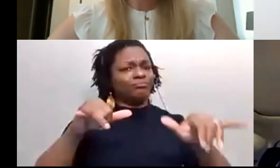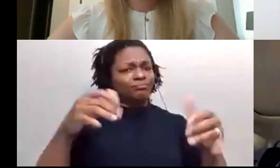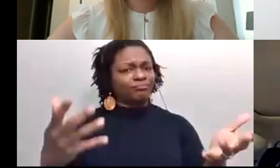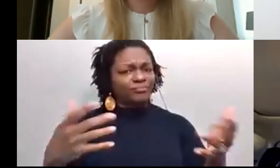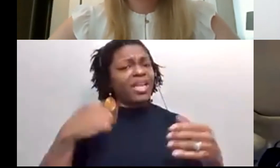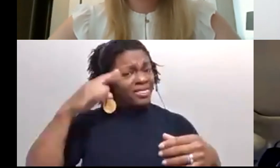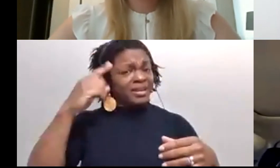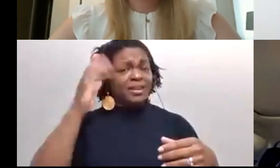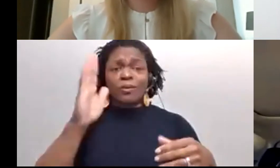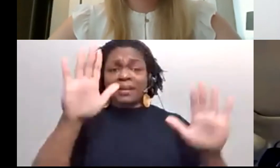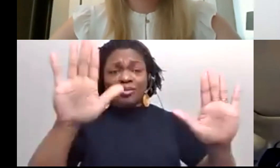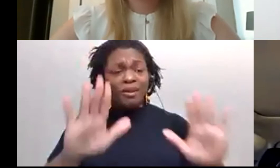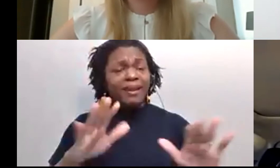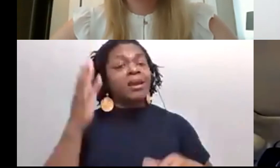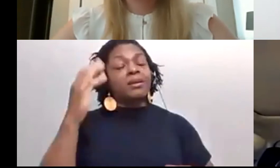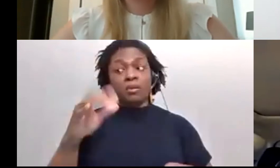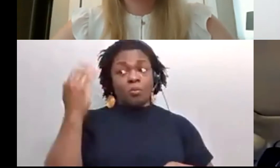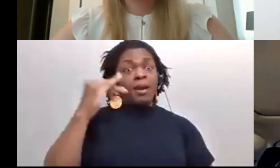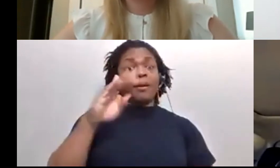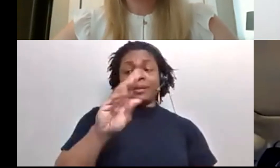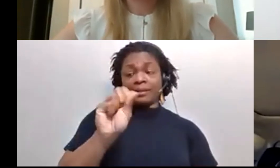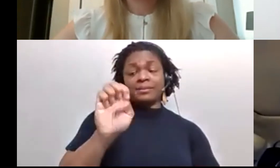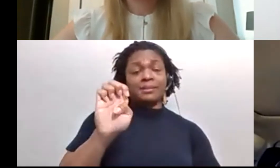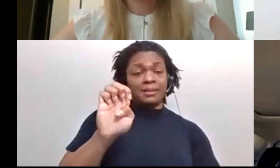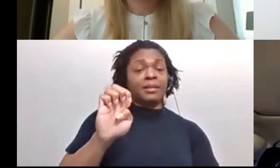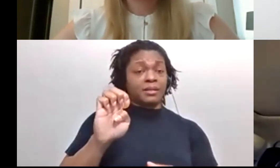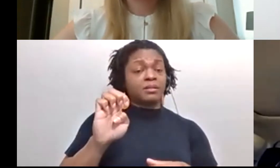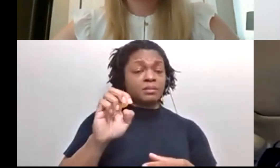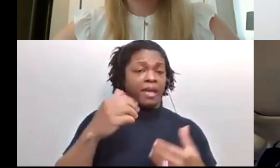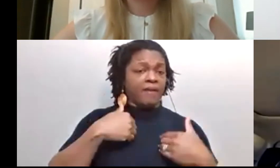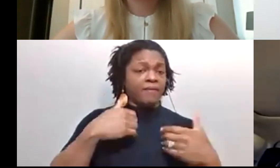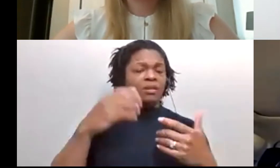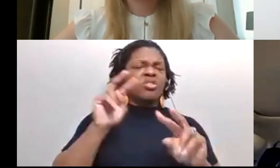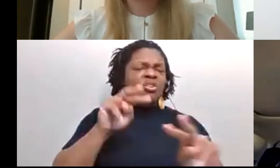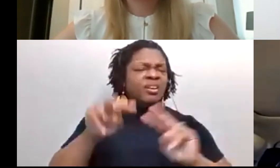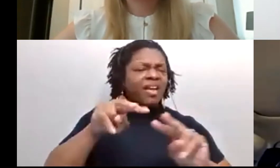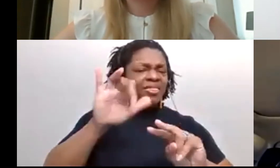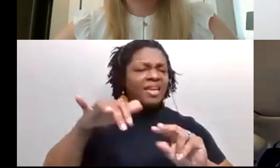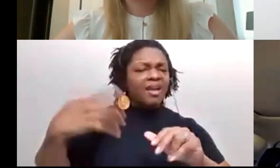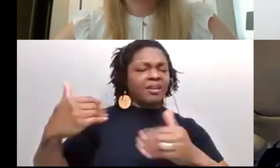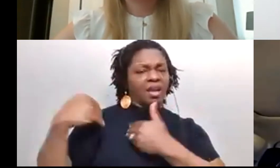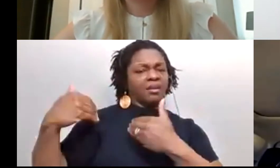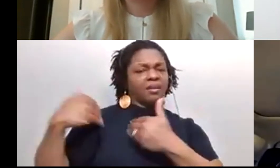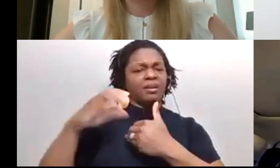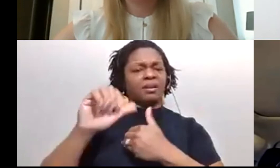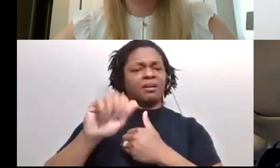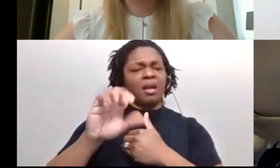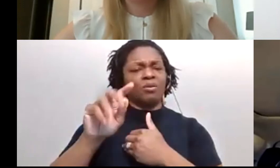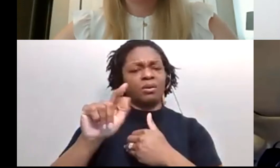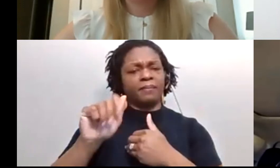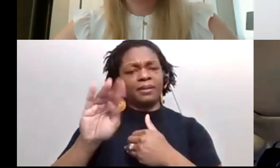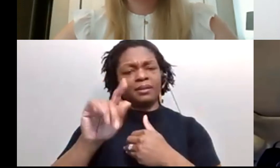at the accountability task force, that we actually have the accountability task force address that as